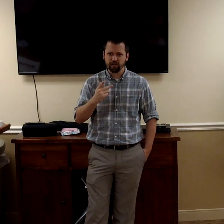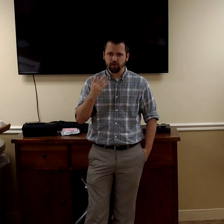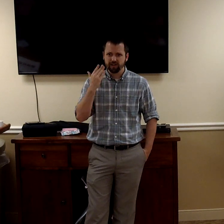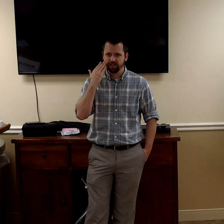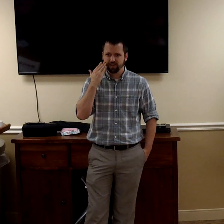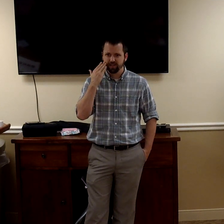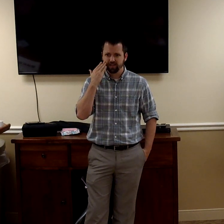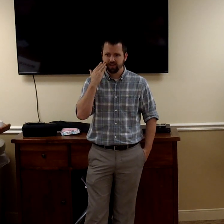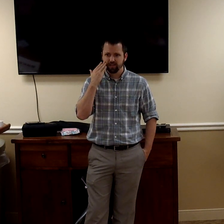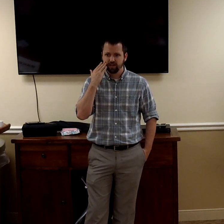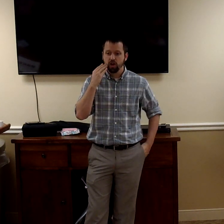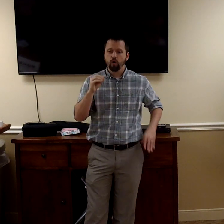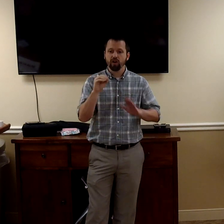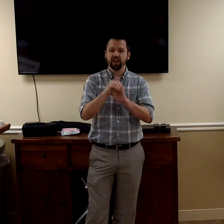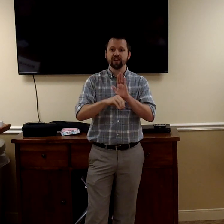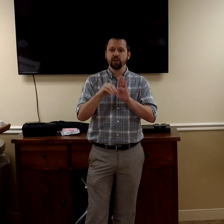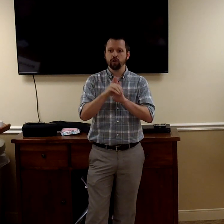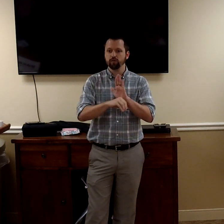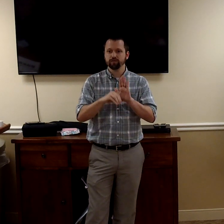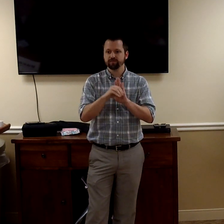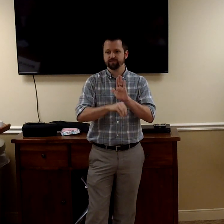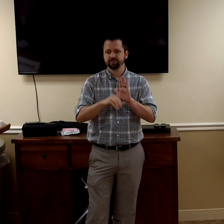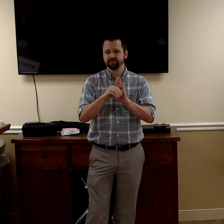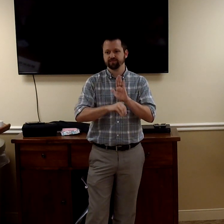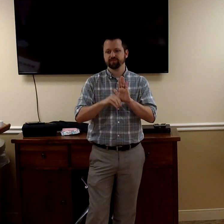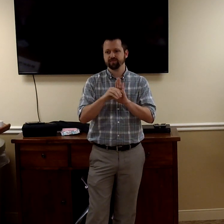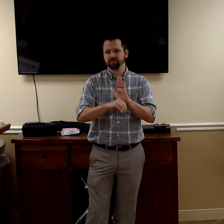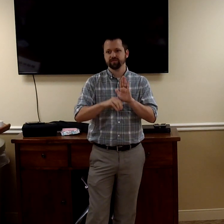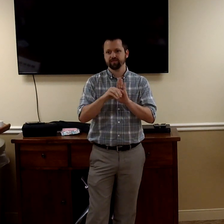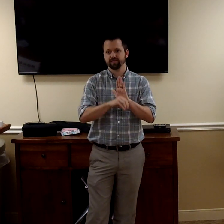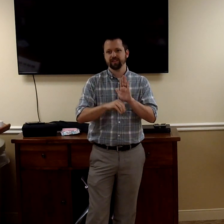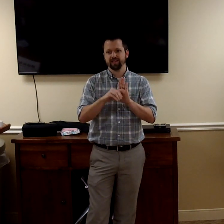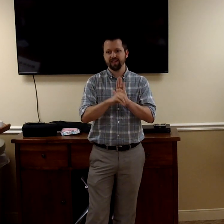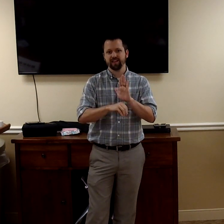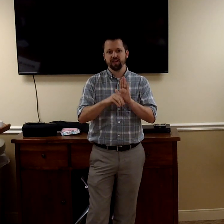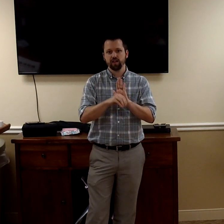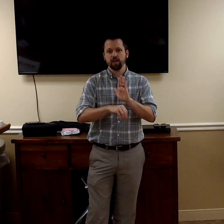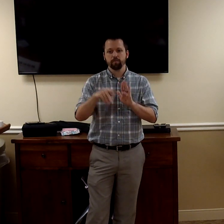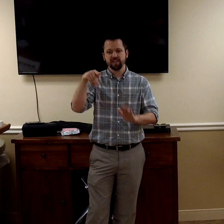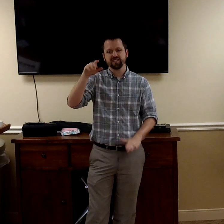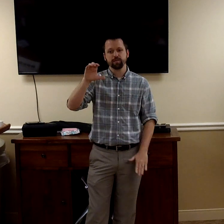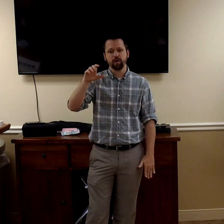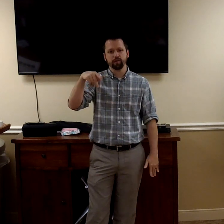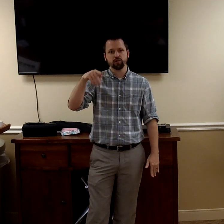knowing? Orlando. What's Palm Coast? PC, Palm Coast.